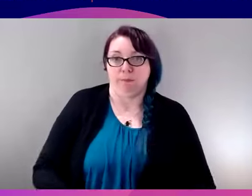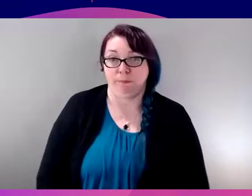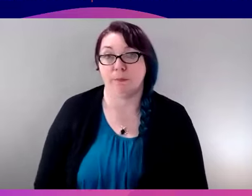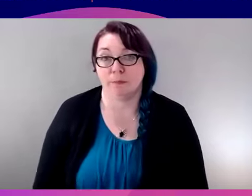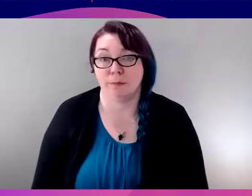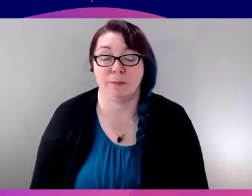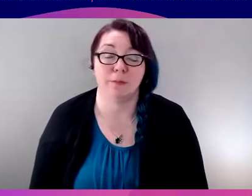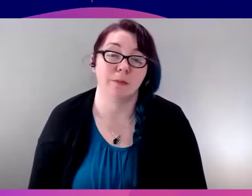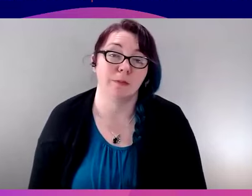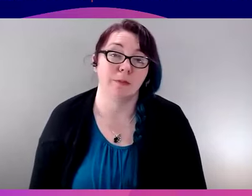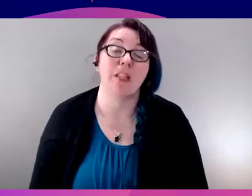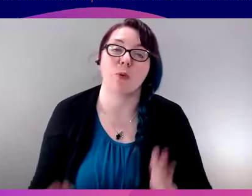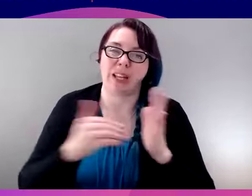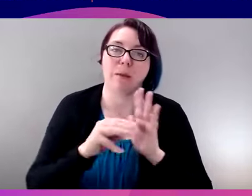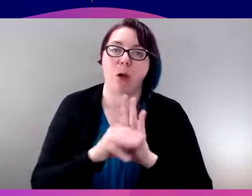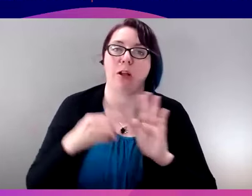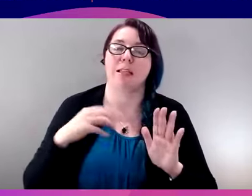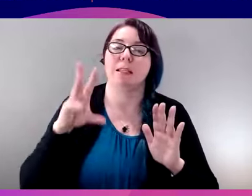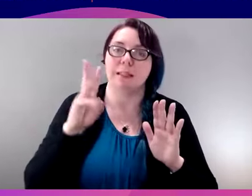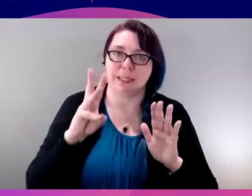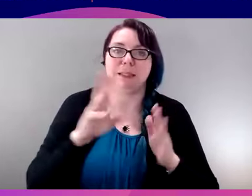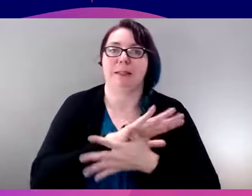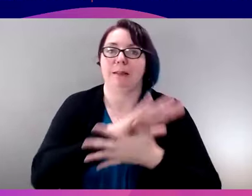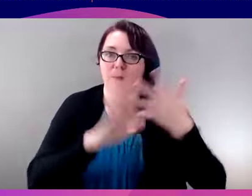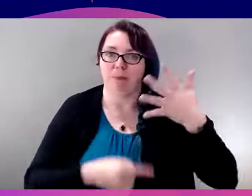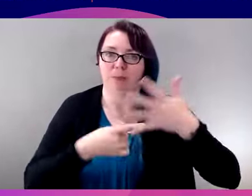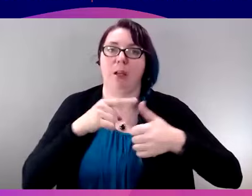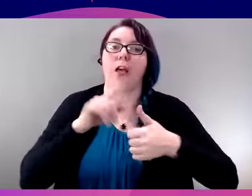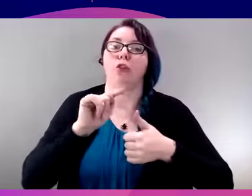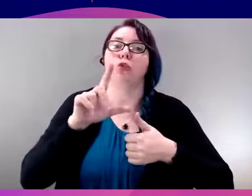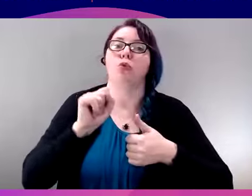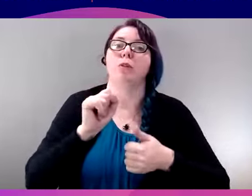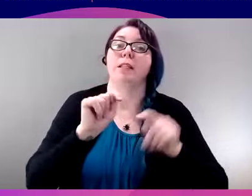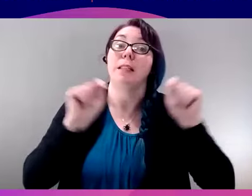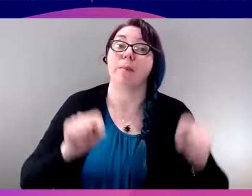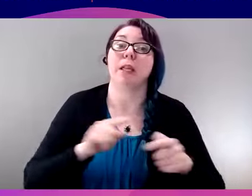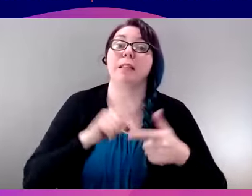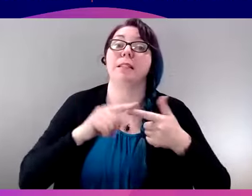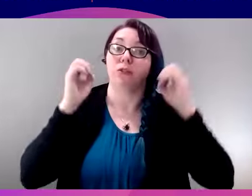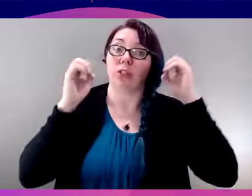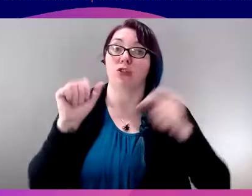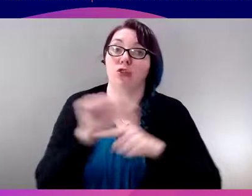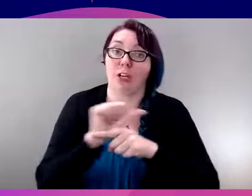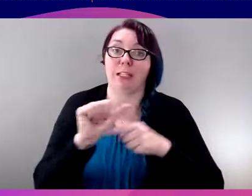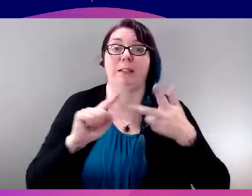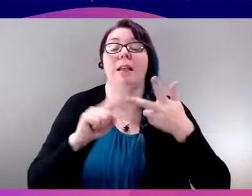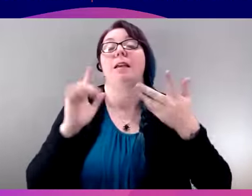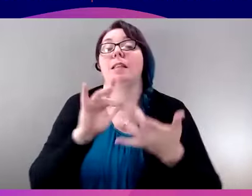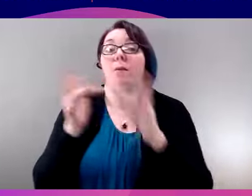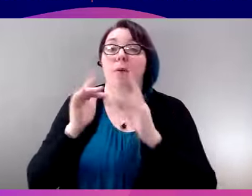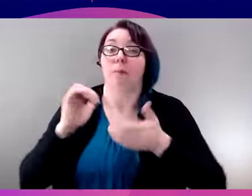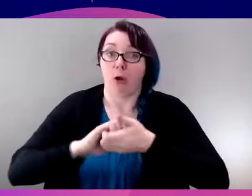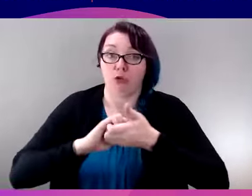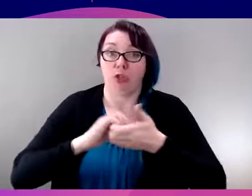blocks of the model, which includes tools and templates, education and training, networks and partnerships,